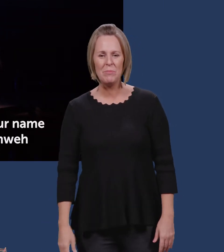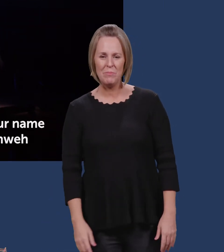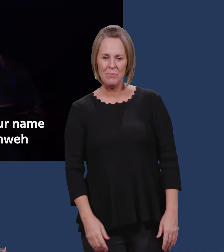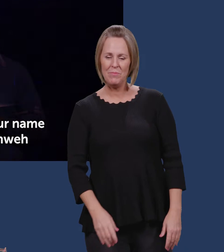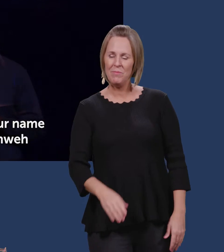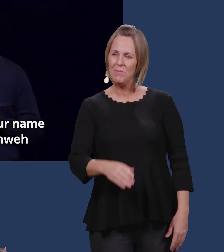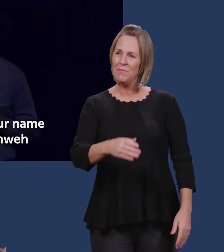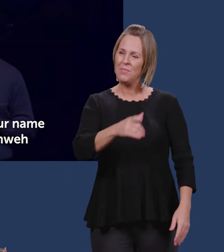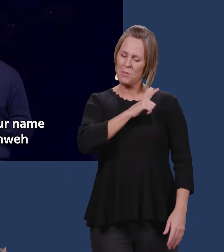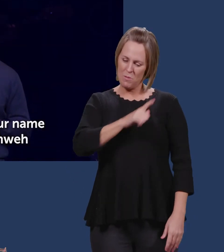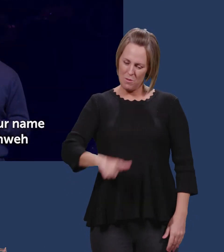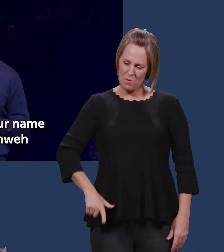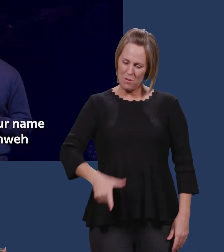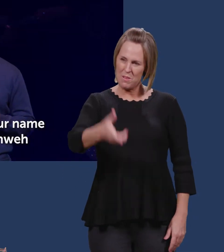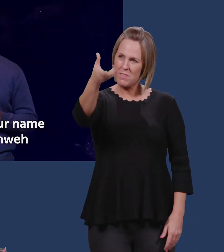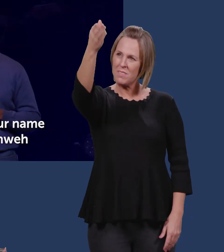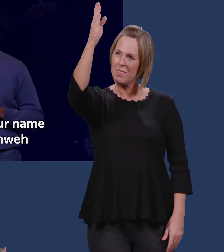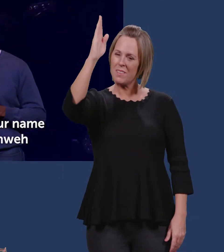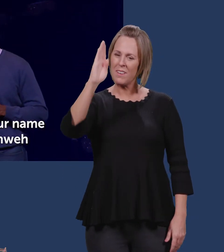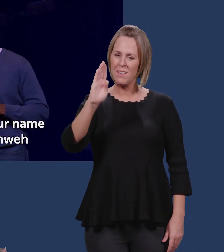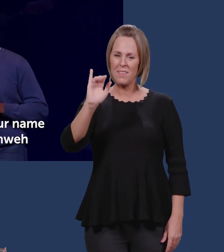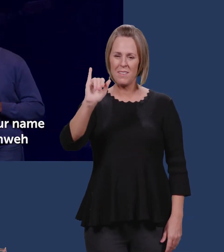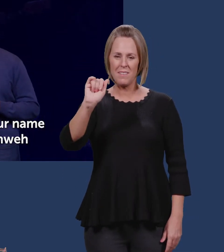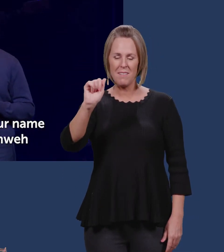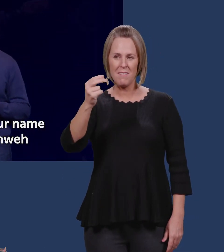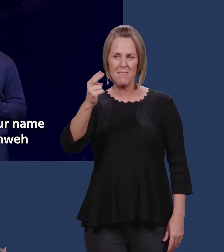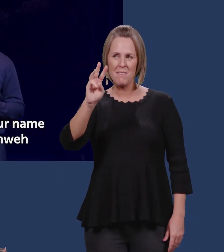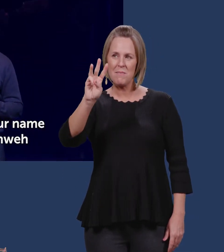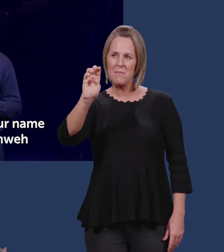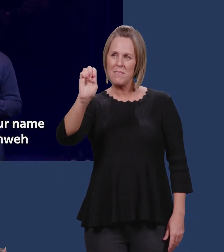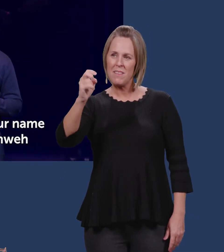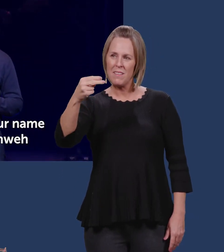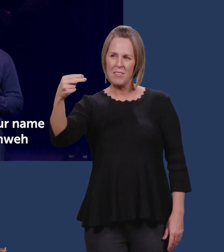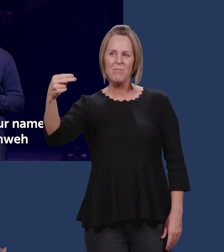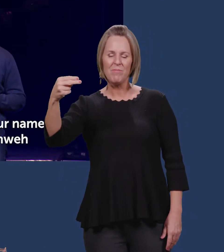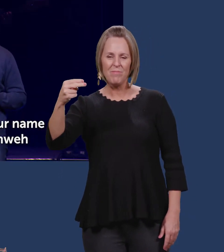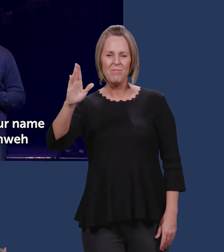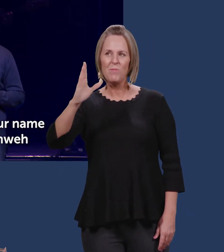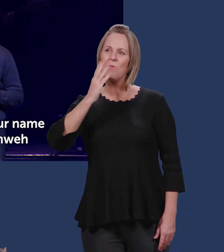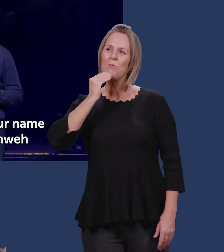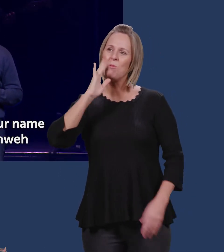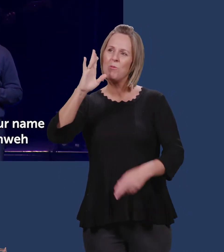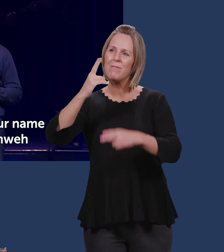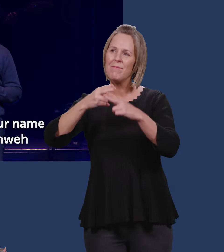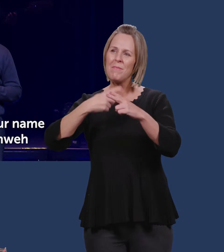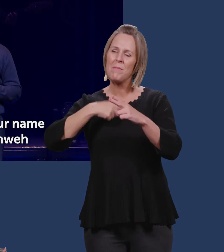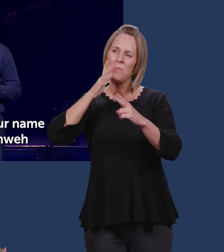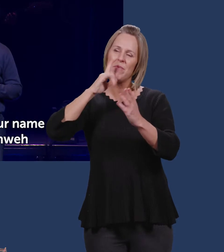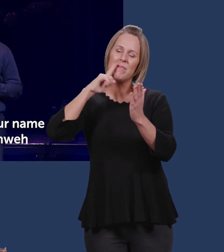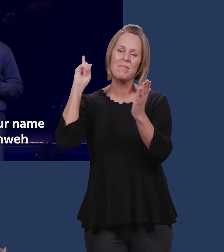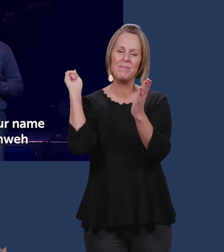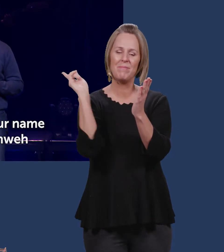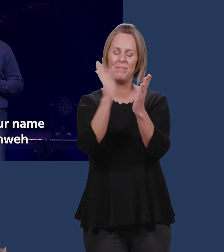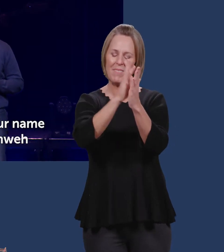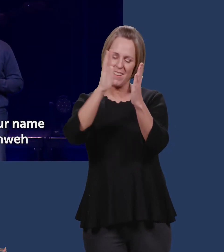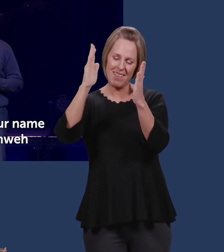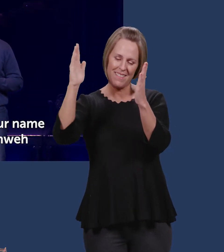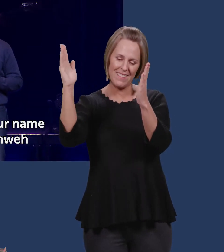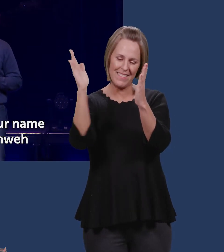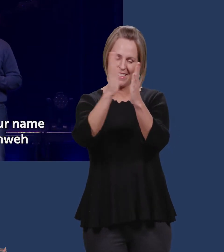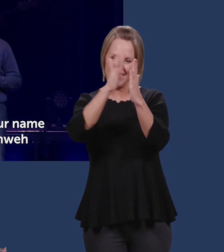I will praise your name, Yahweh, Yahweh. I